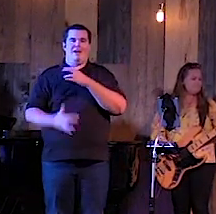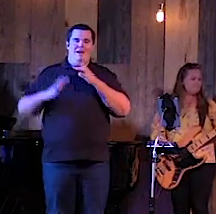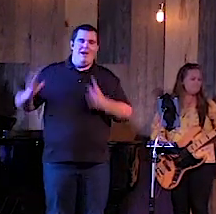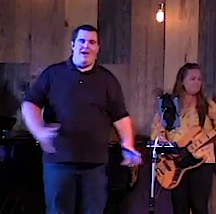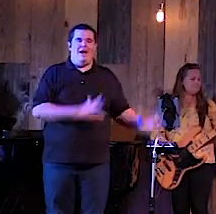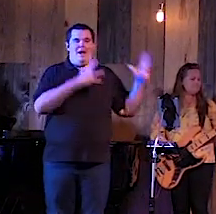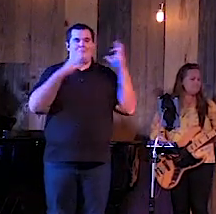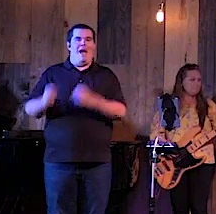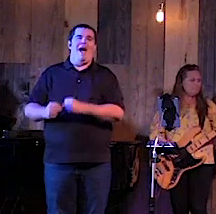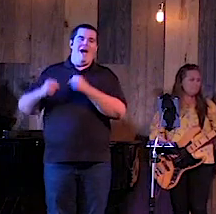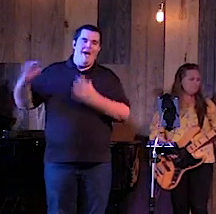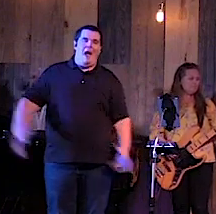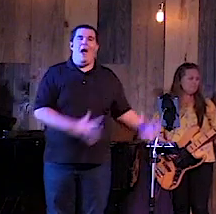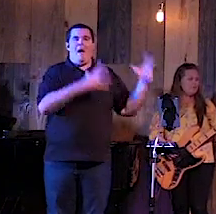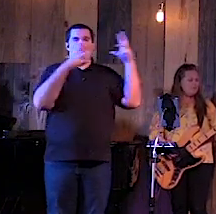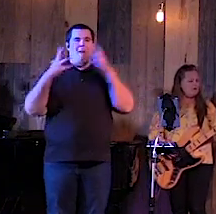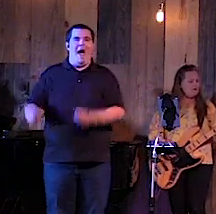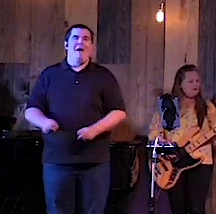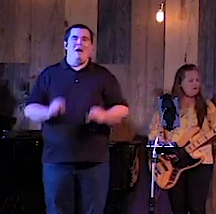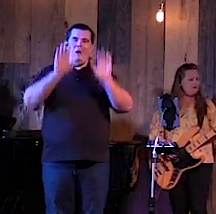blood.